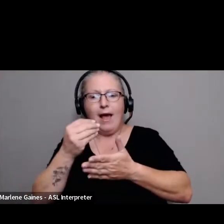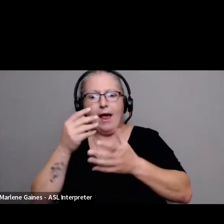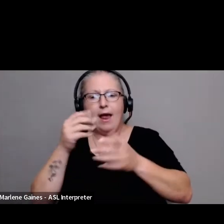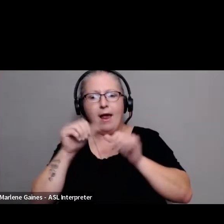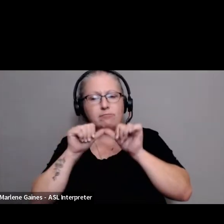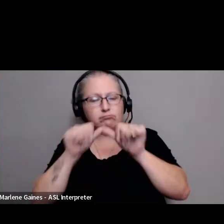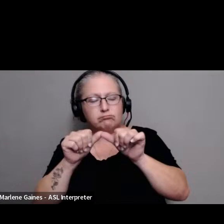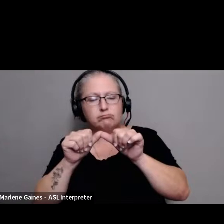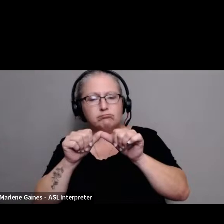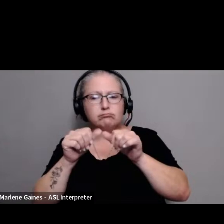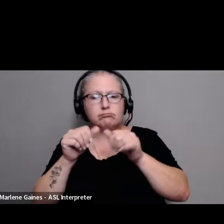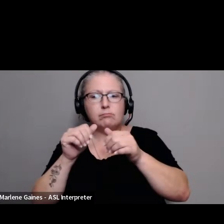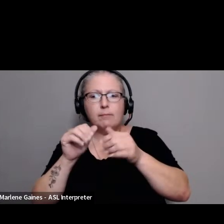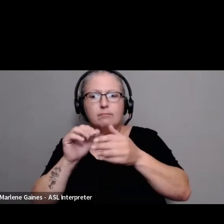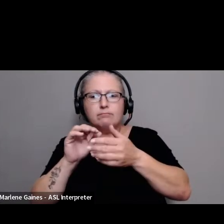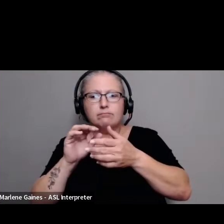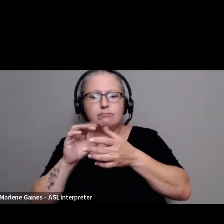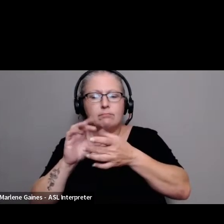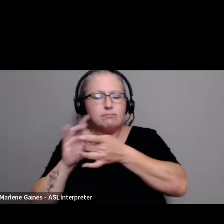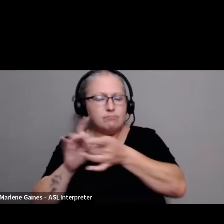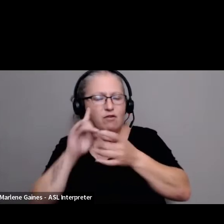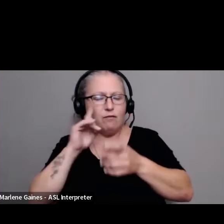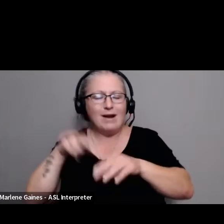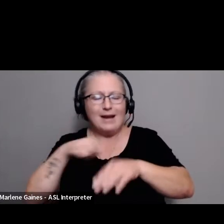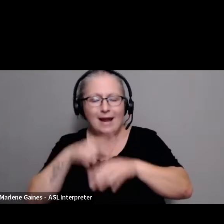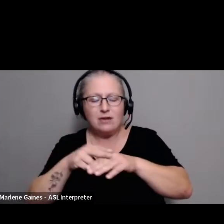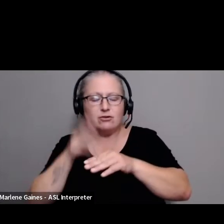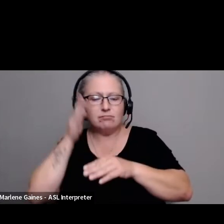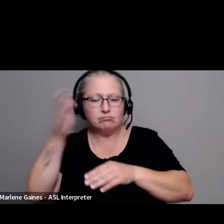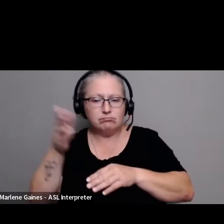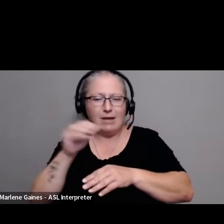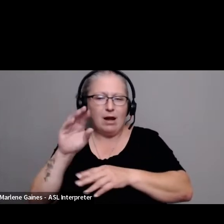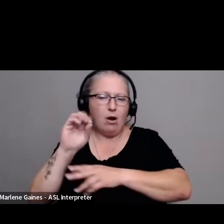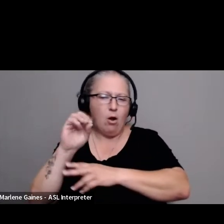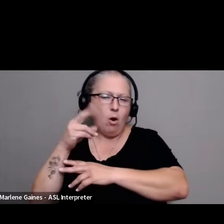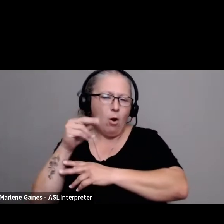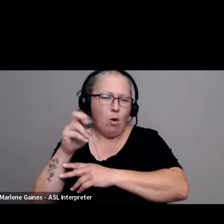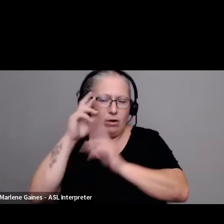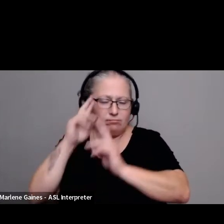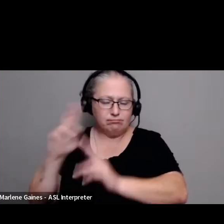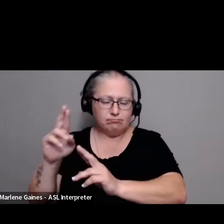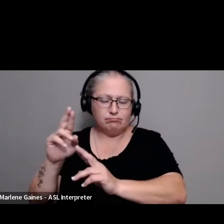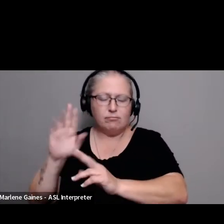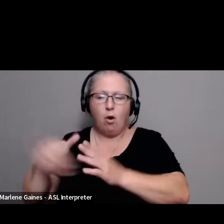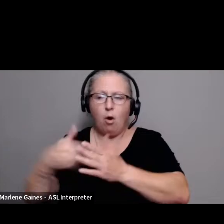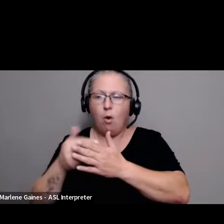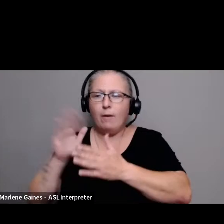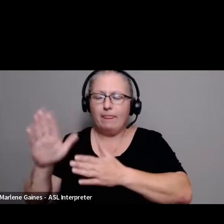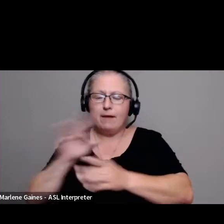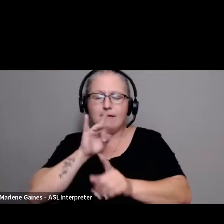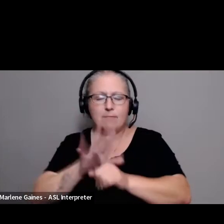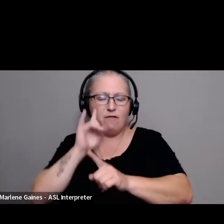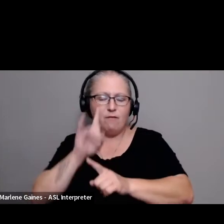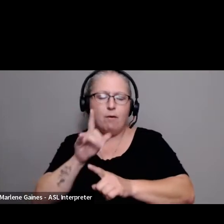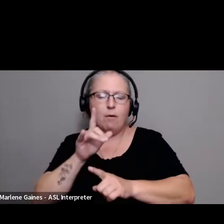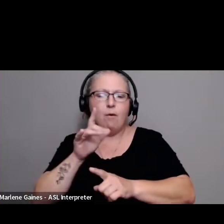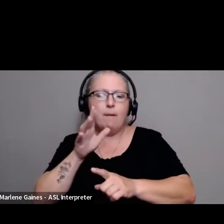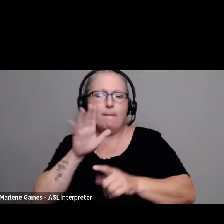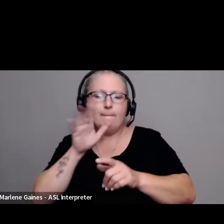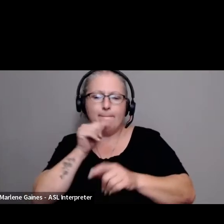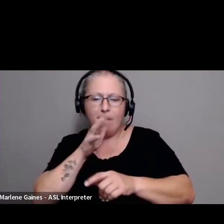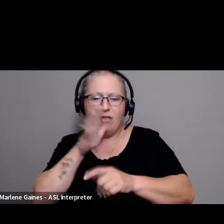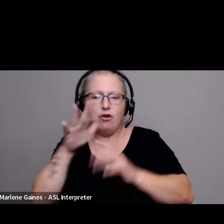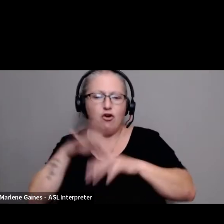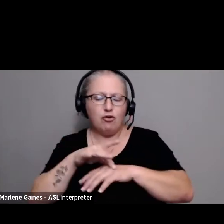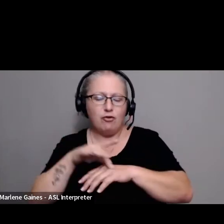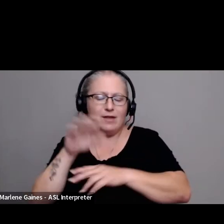with nature for millennia, and honors the Ramaytush Ohlone peoples for their enduring commitment to Mother Earth. The San Mateo Union High